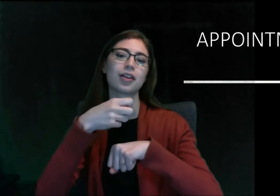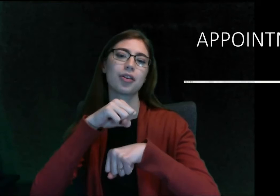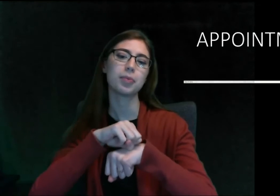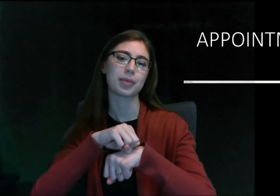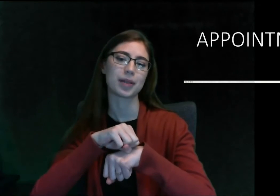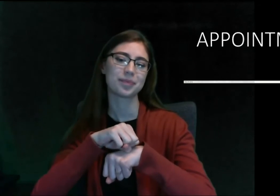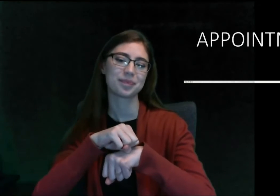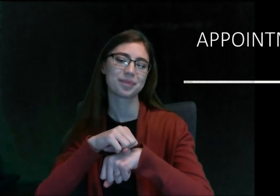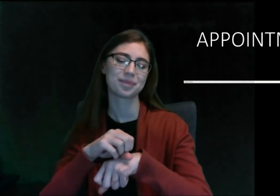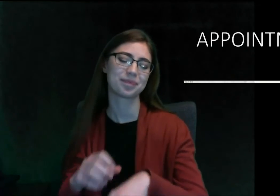Appointment.